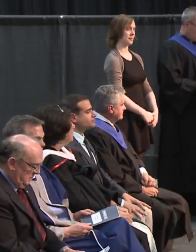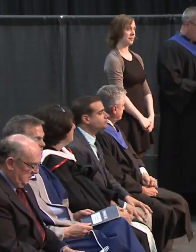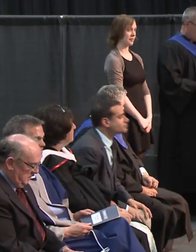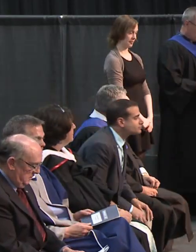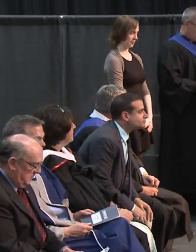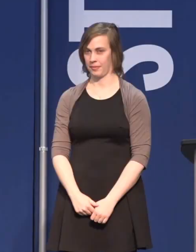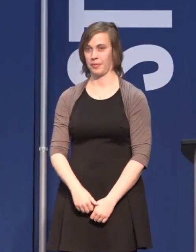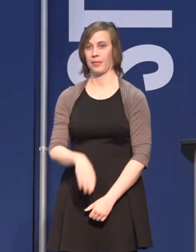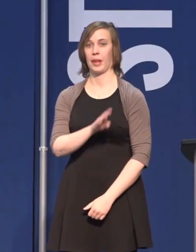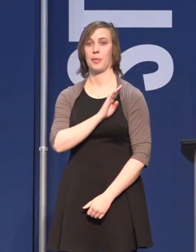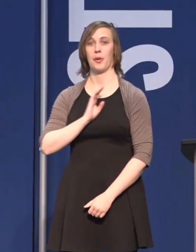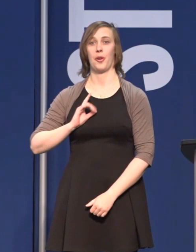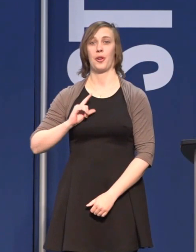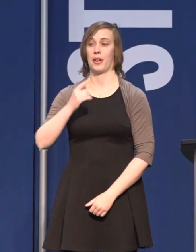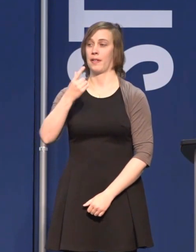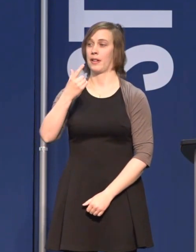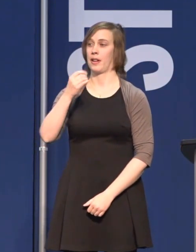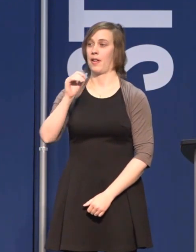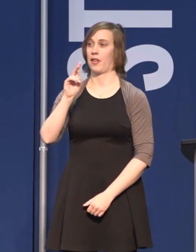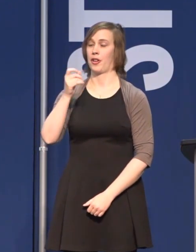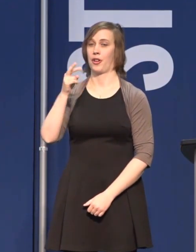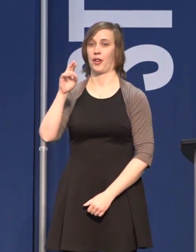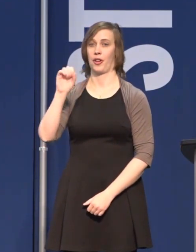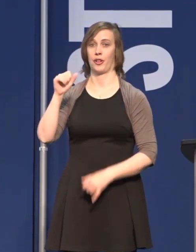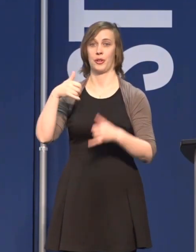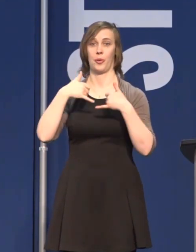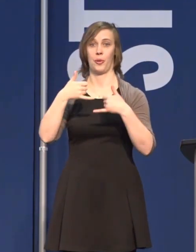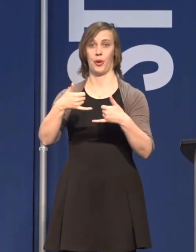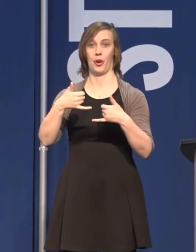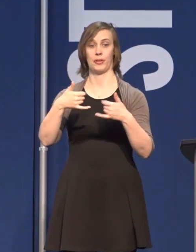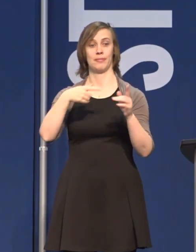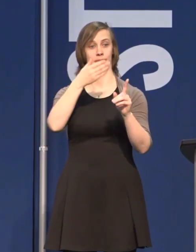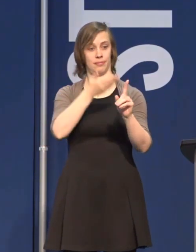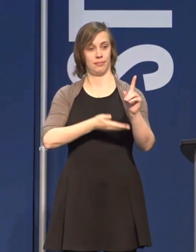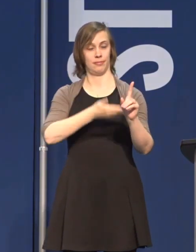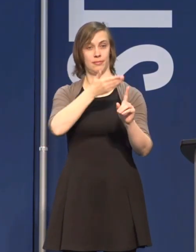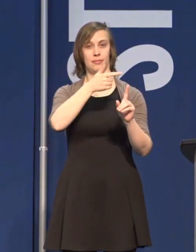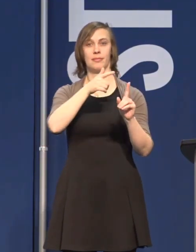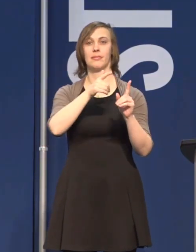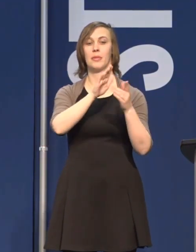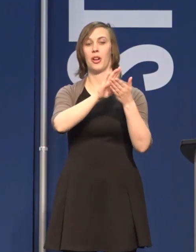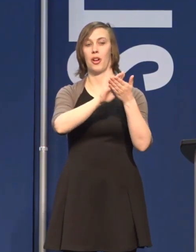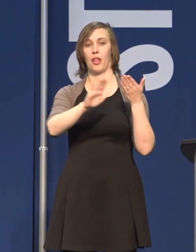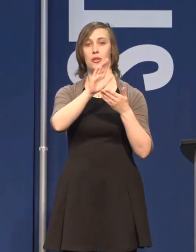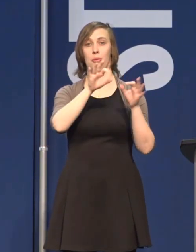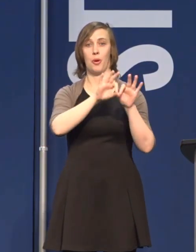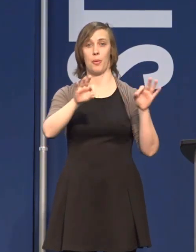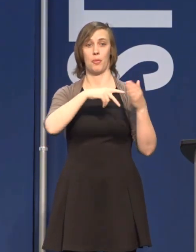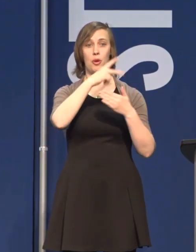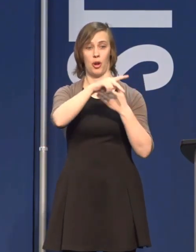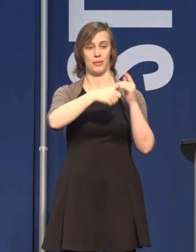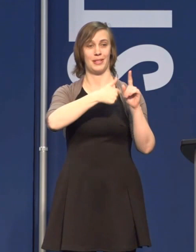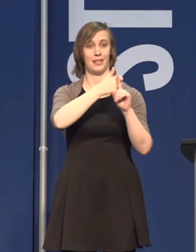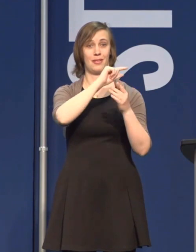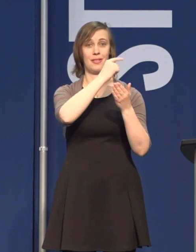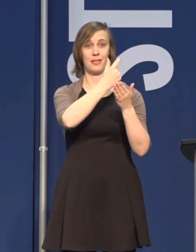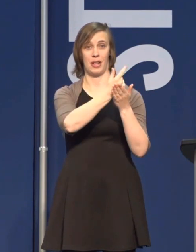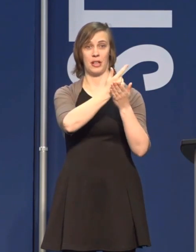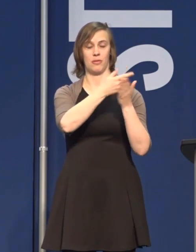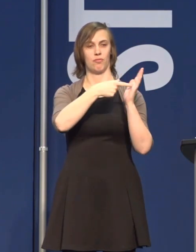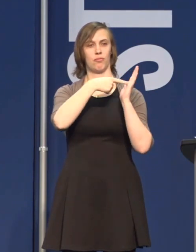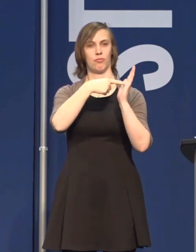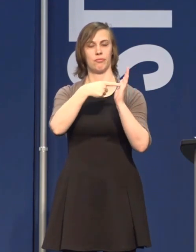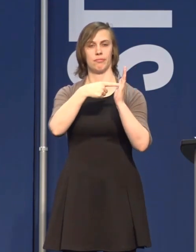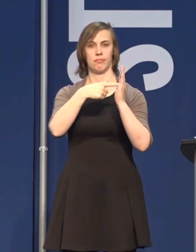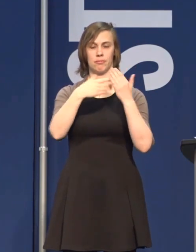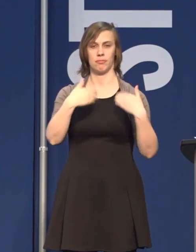The Board of Governors Award is awarded to a graduating student of a college diploma program who has demonstrated